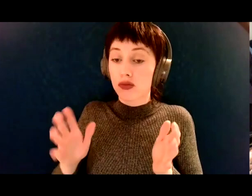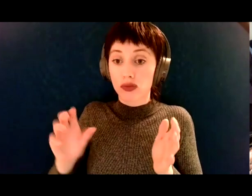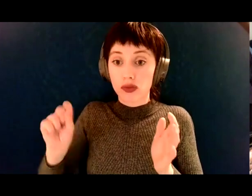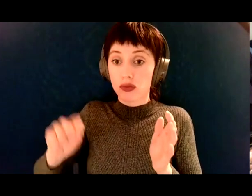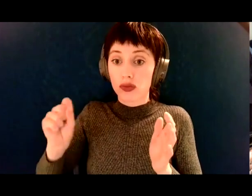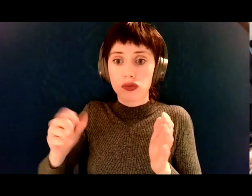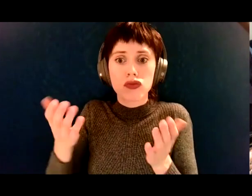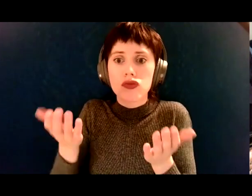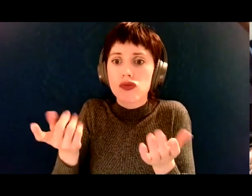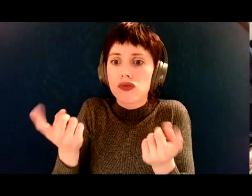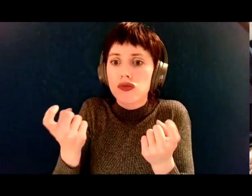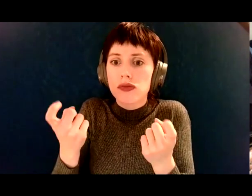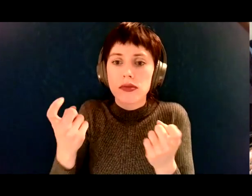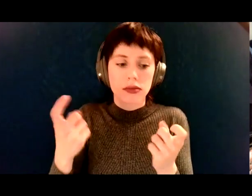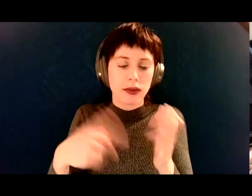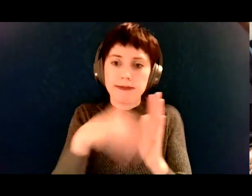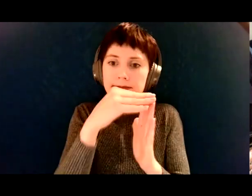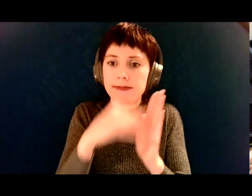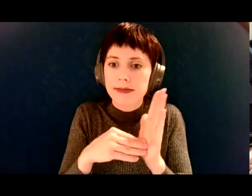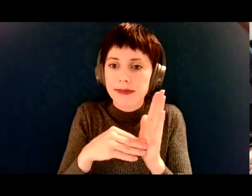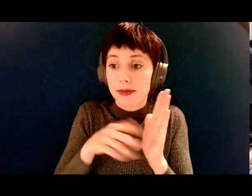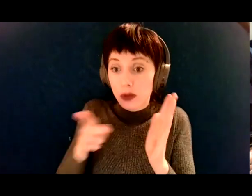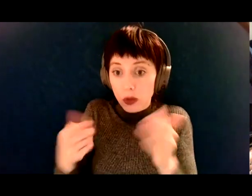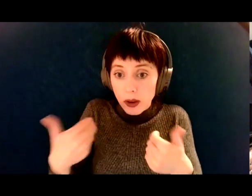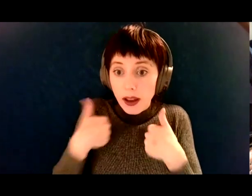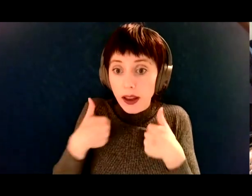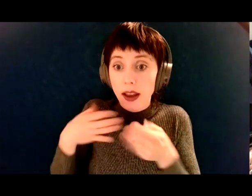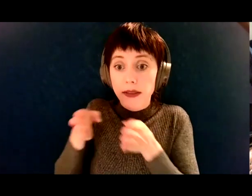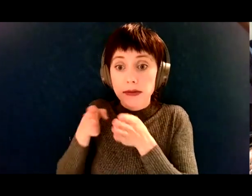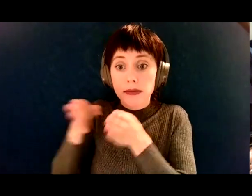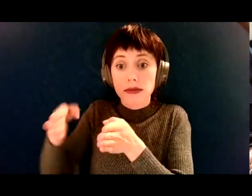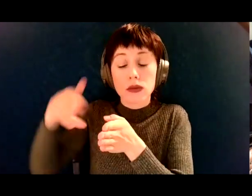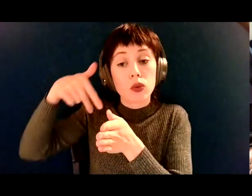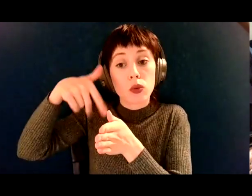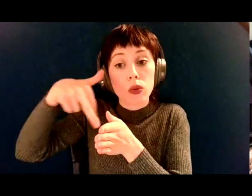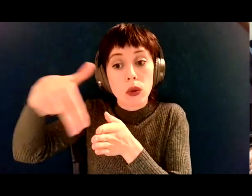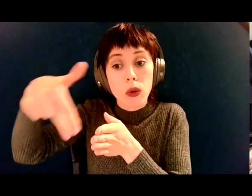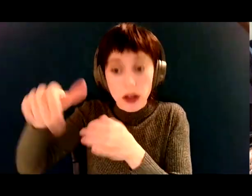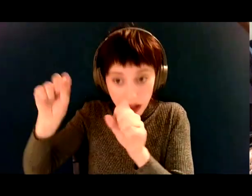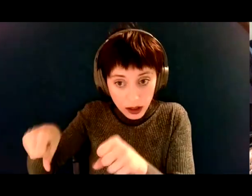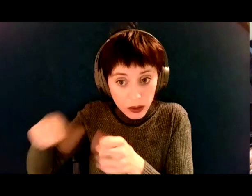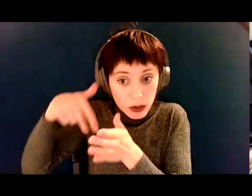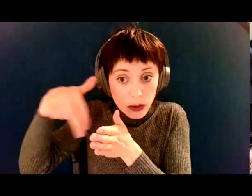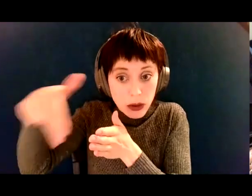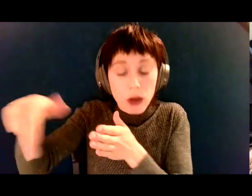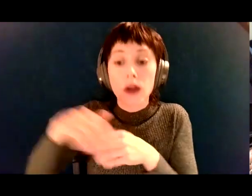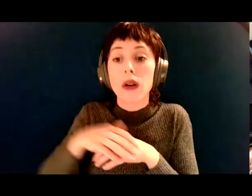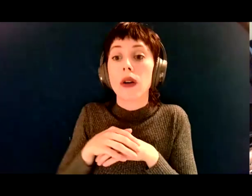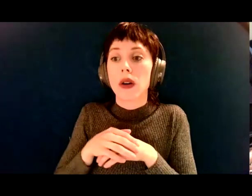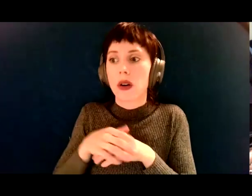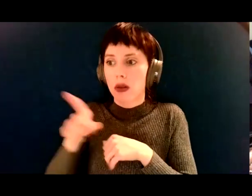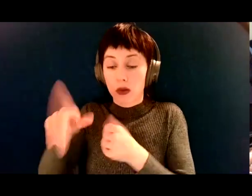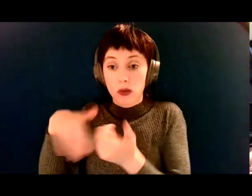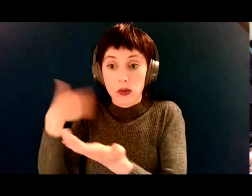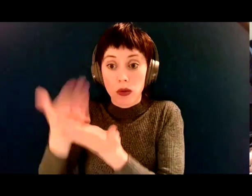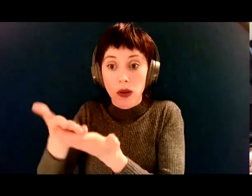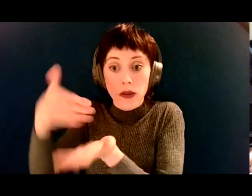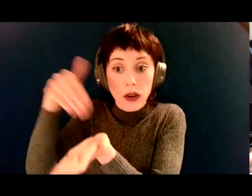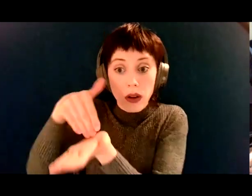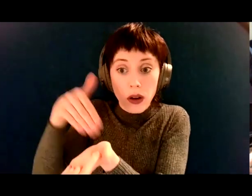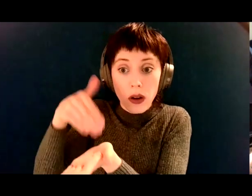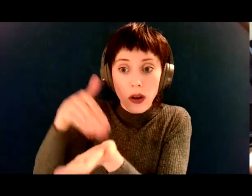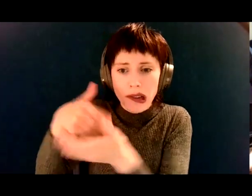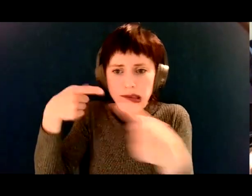can you use your sidewalk? Do you even have sidewalk? Can you get to your doctor's office? Have you had trouble with, you